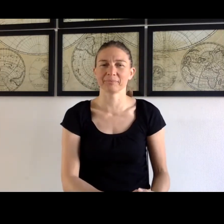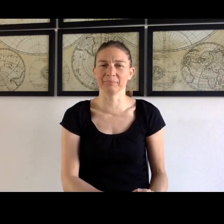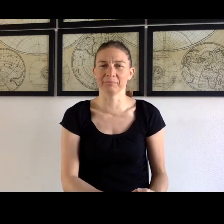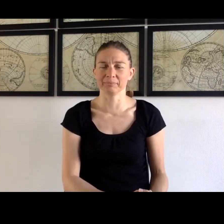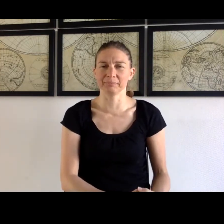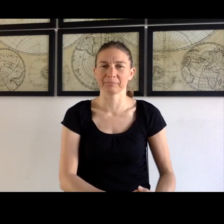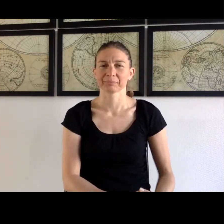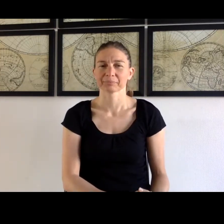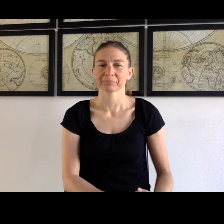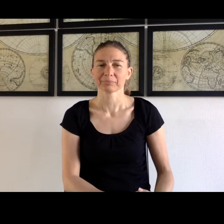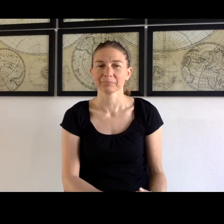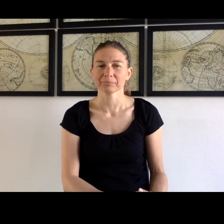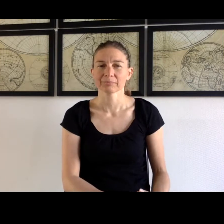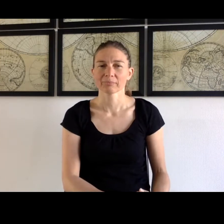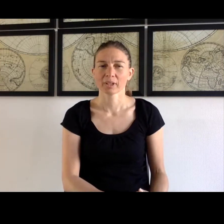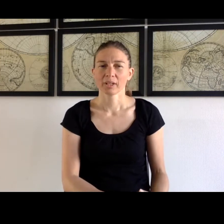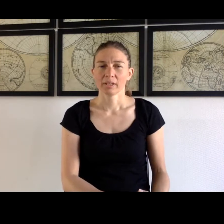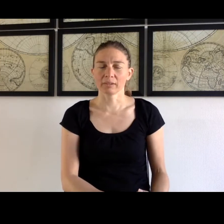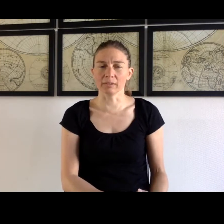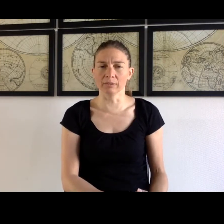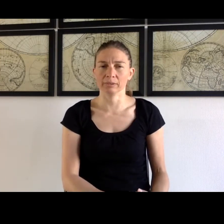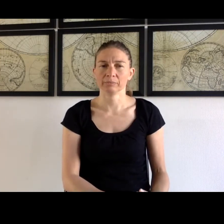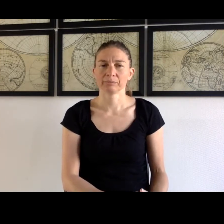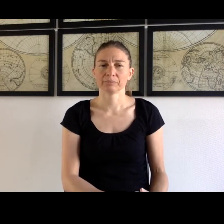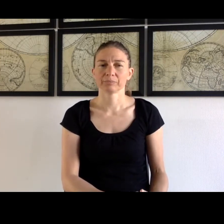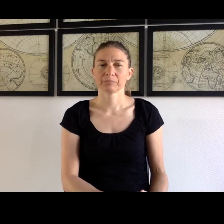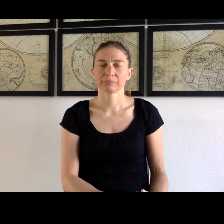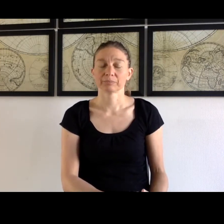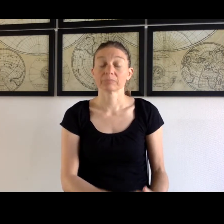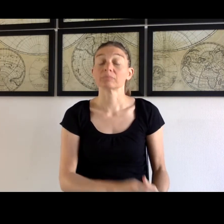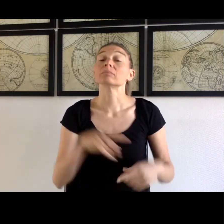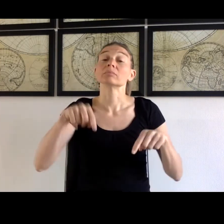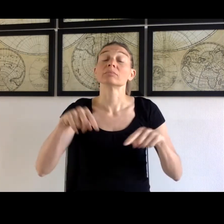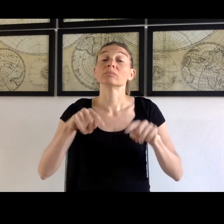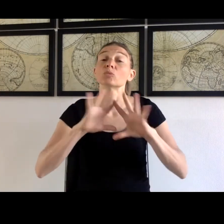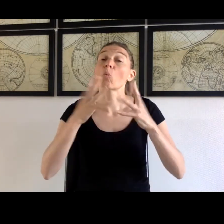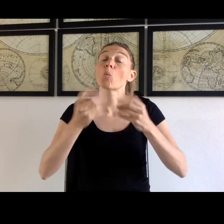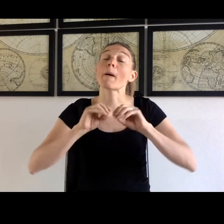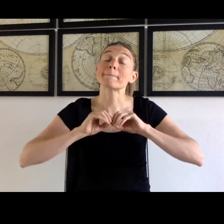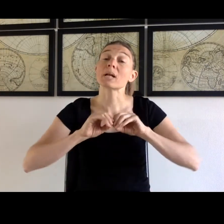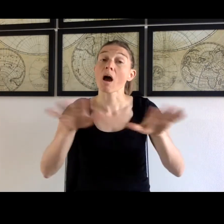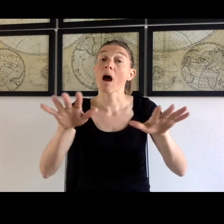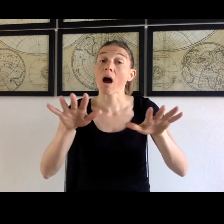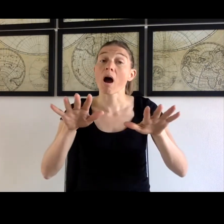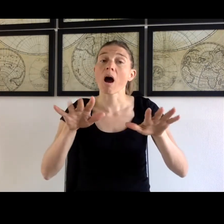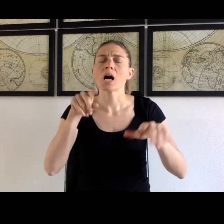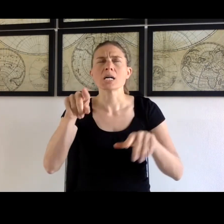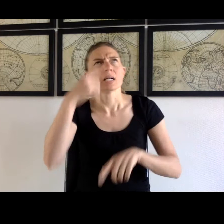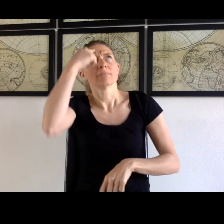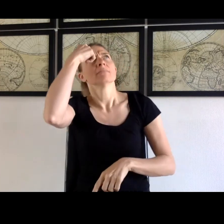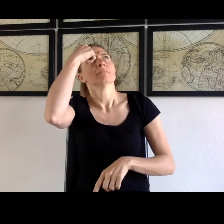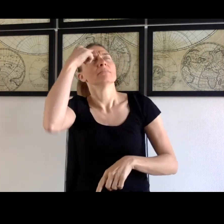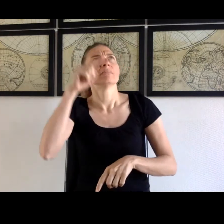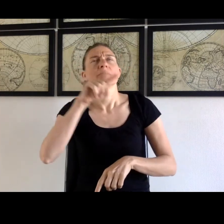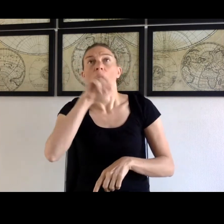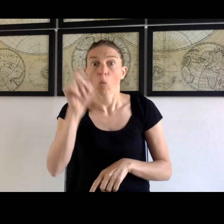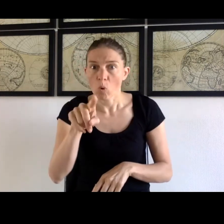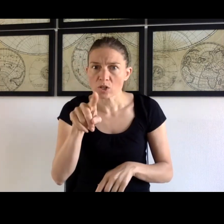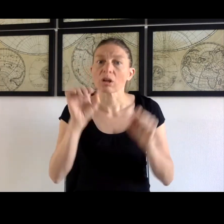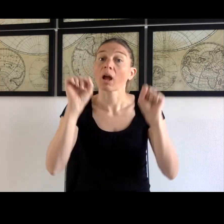We would also invite you to ask questions throughout the webinar, so you can do this at any time. There is